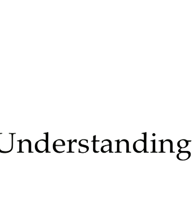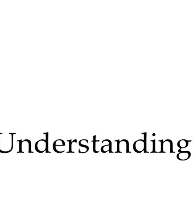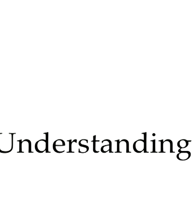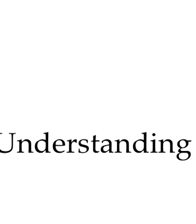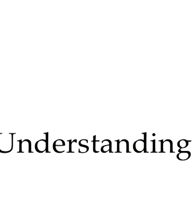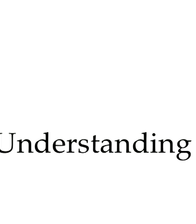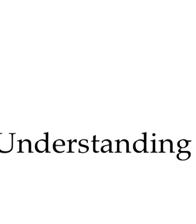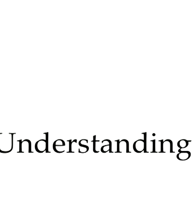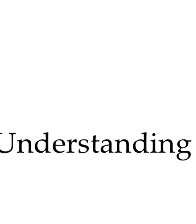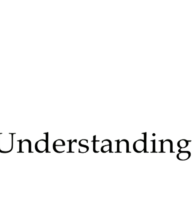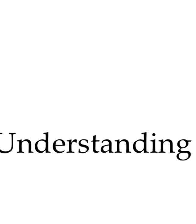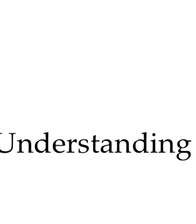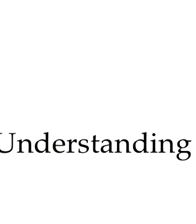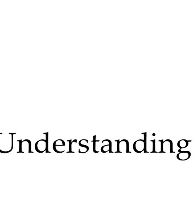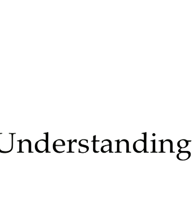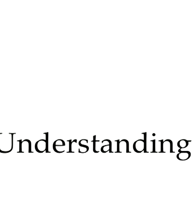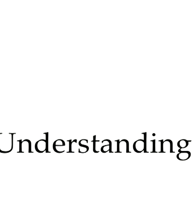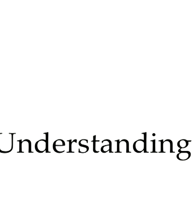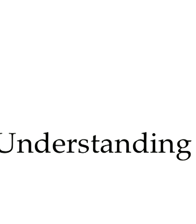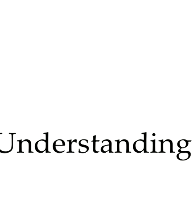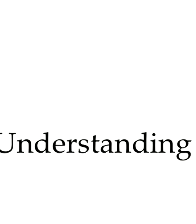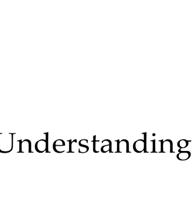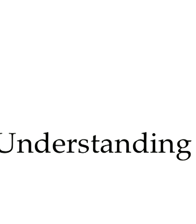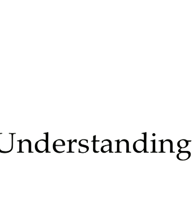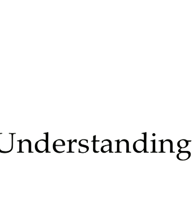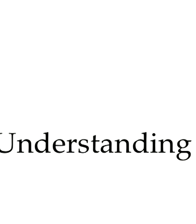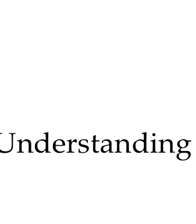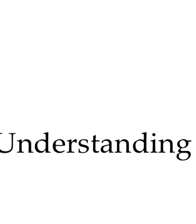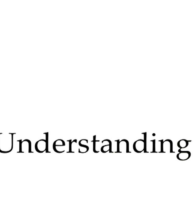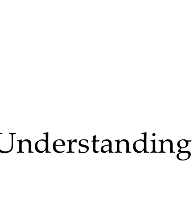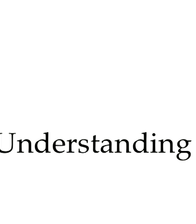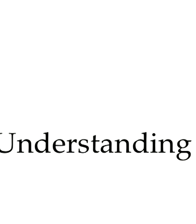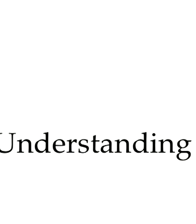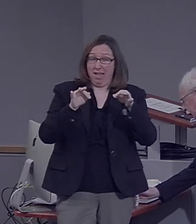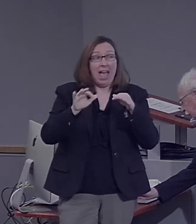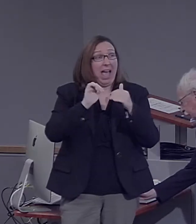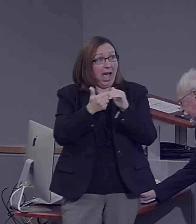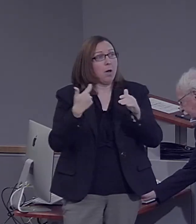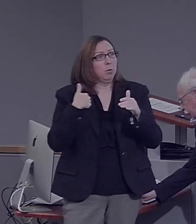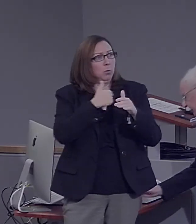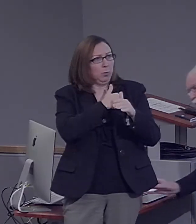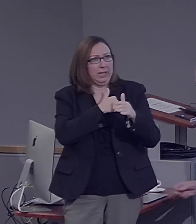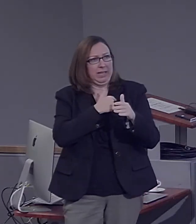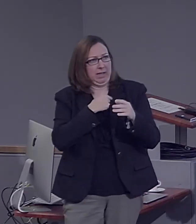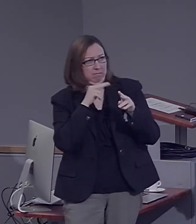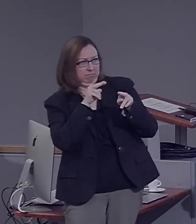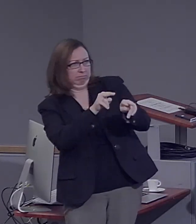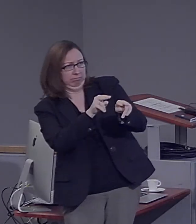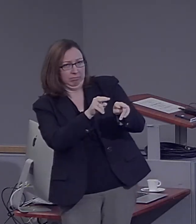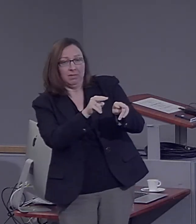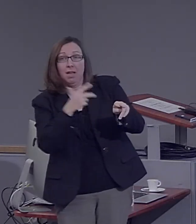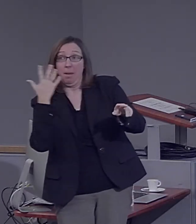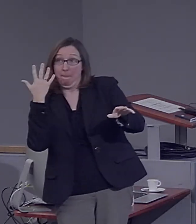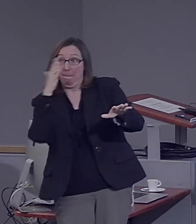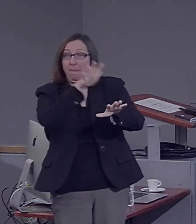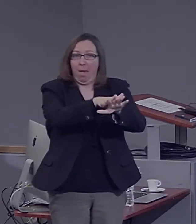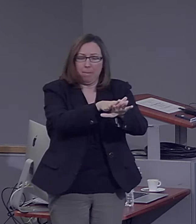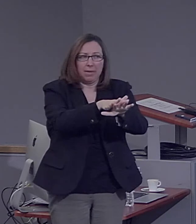we call it to mapping on ourselves, understanding from the inside.